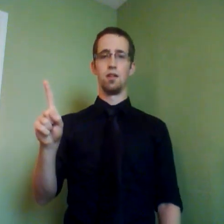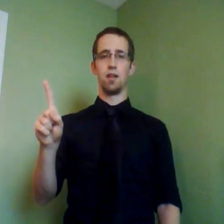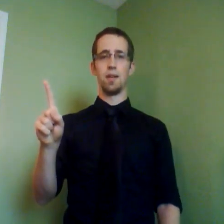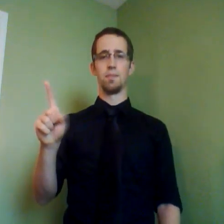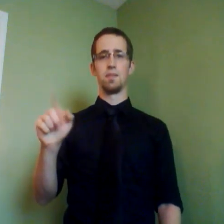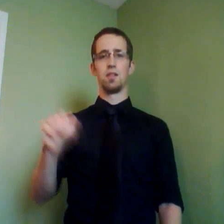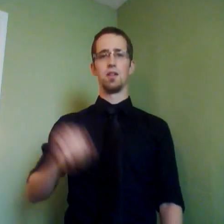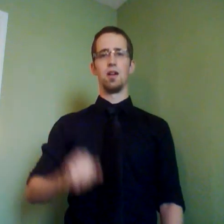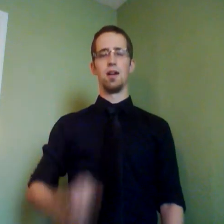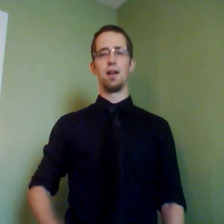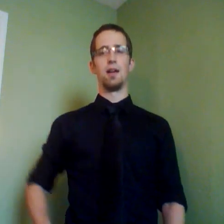Okay.